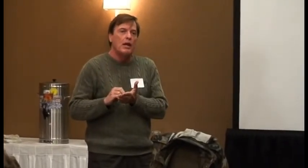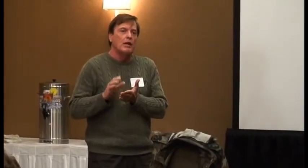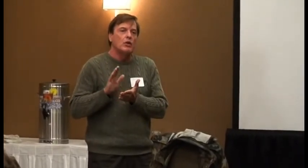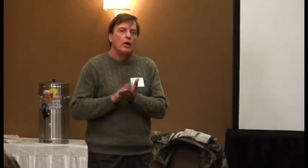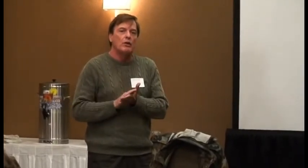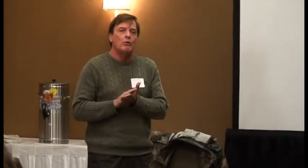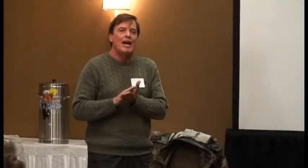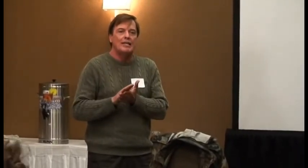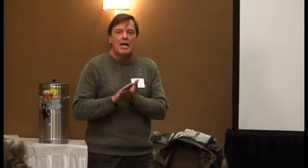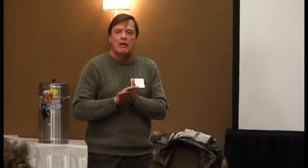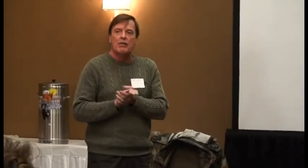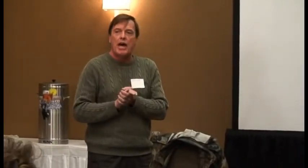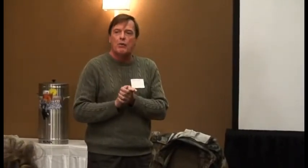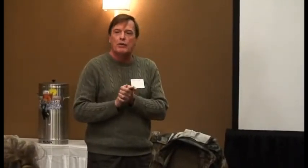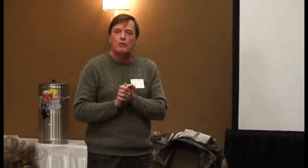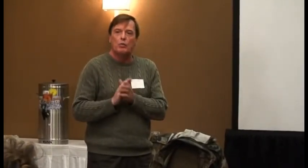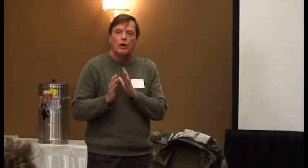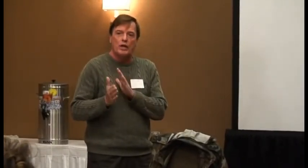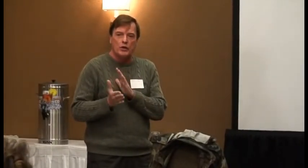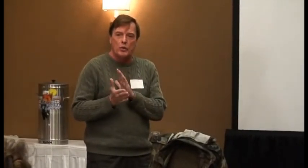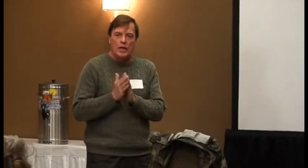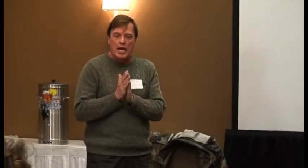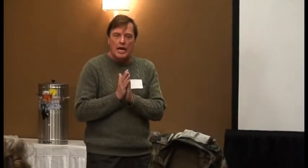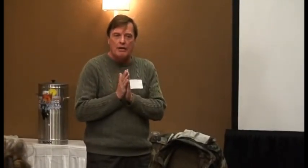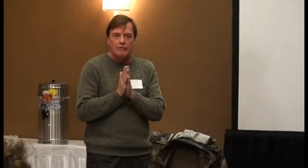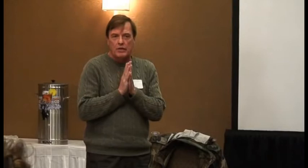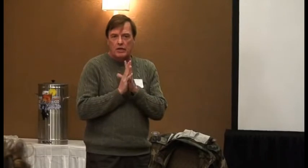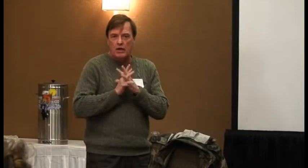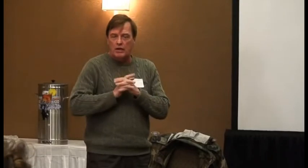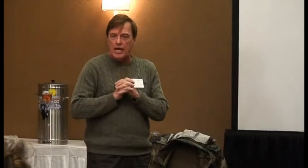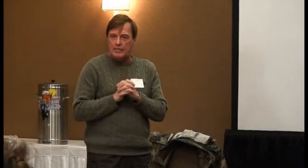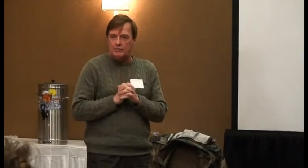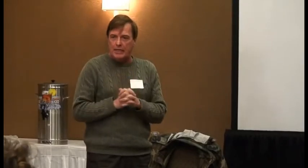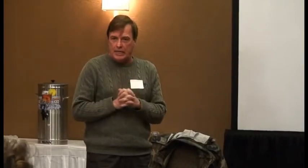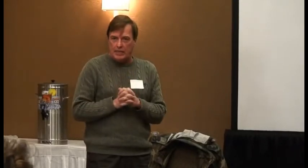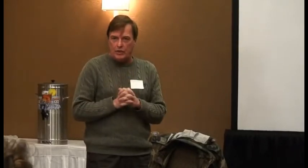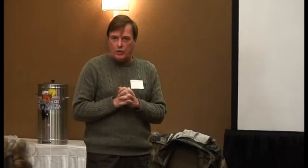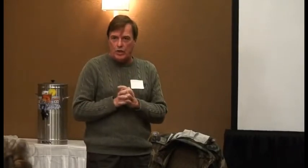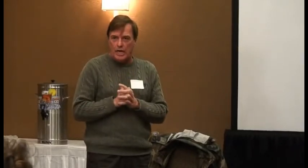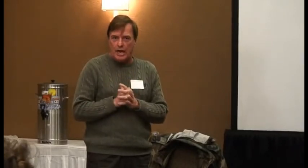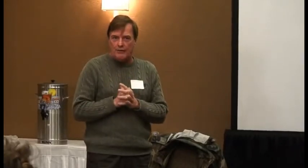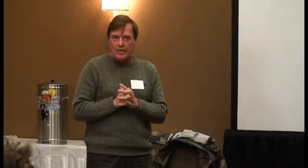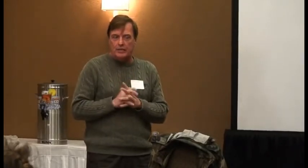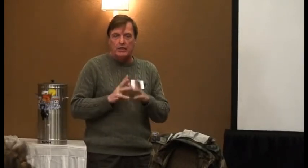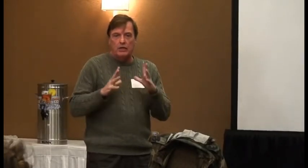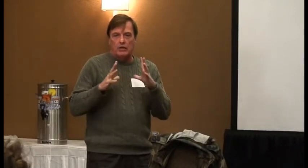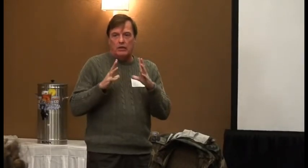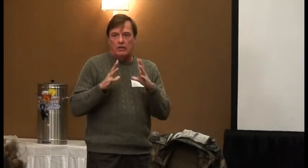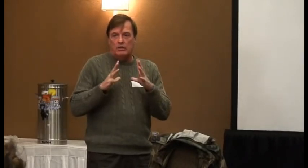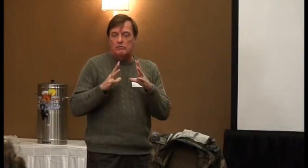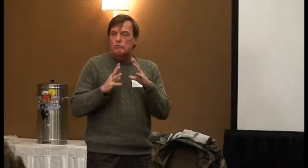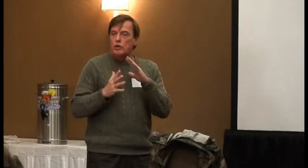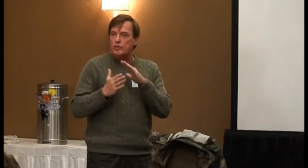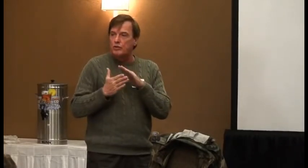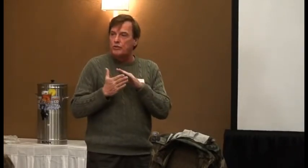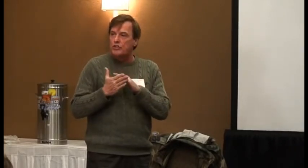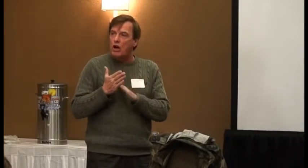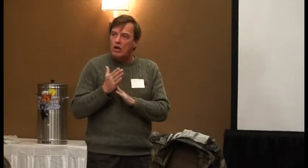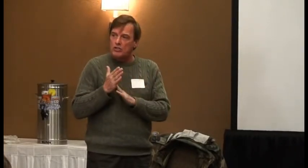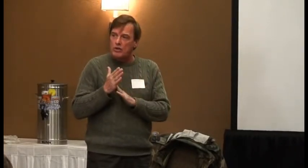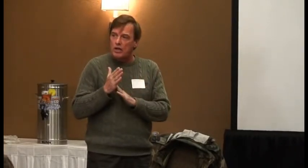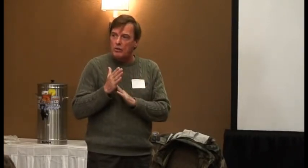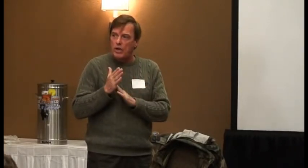information. Go ahead and write down on that one when you want to have our next meeting. Do you want to have it when